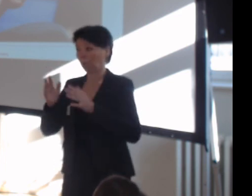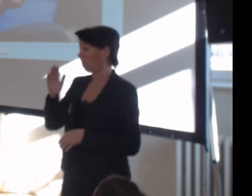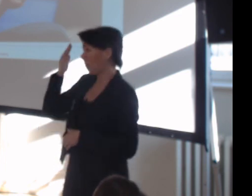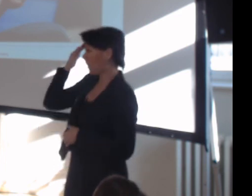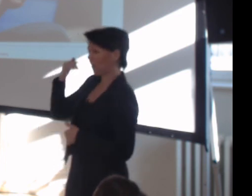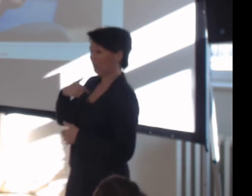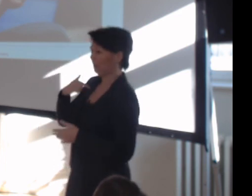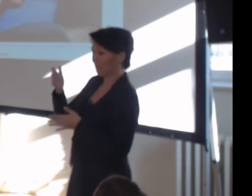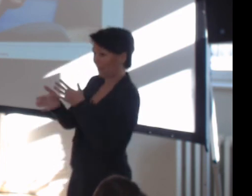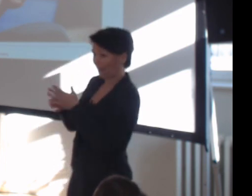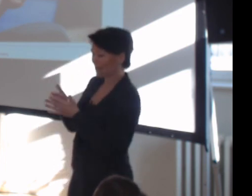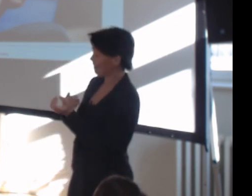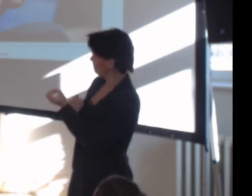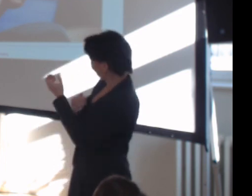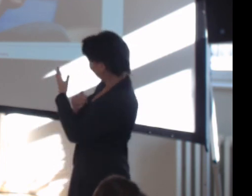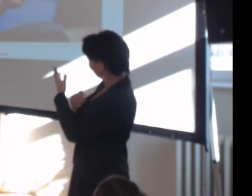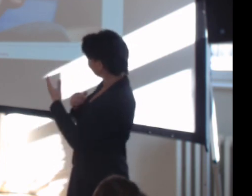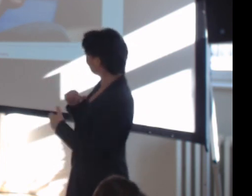sign.